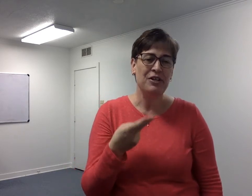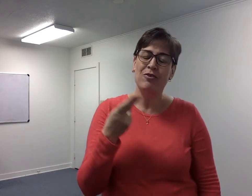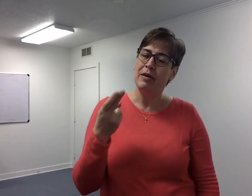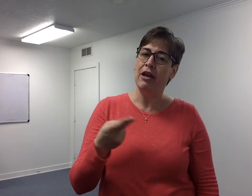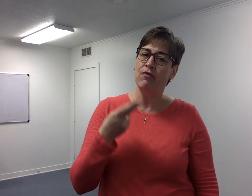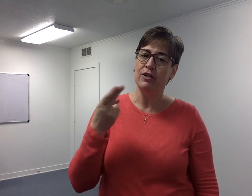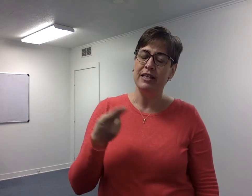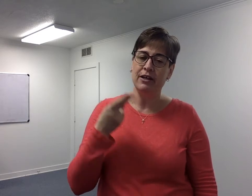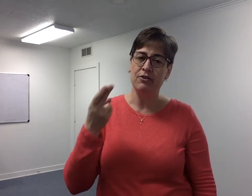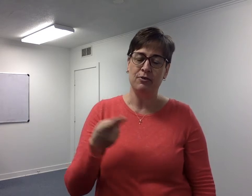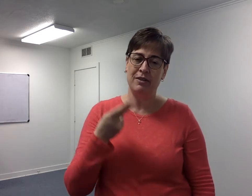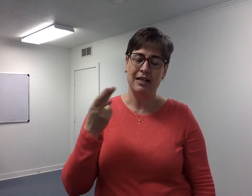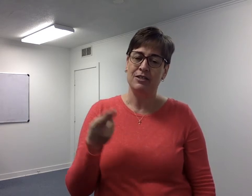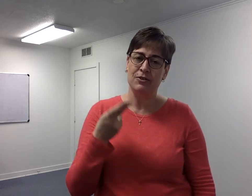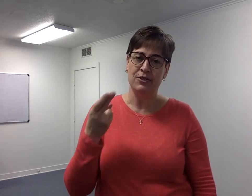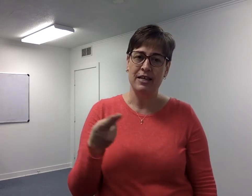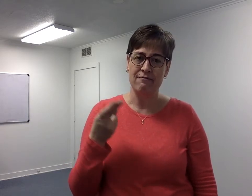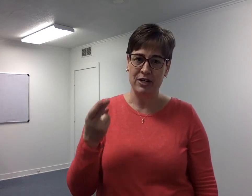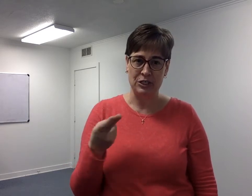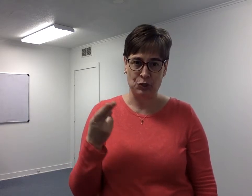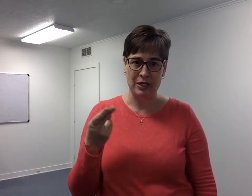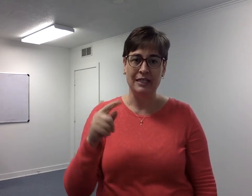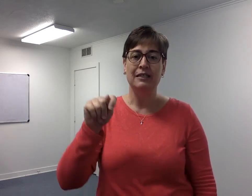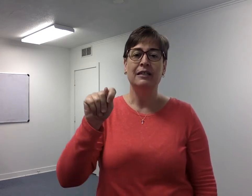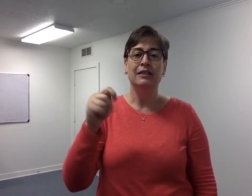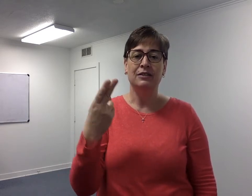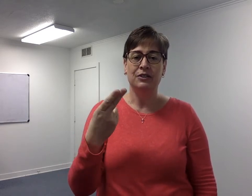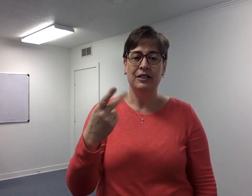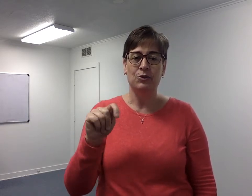have to be careful because that's also the sign for history. So that's why